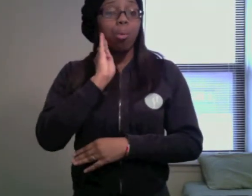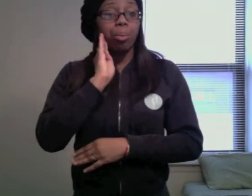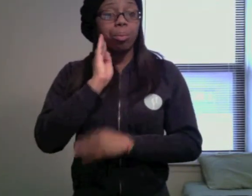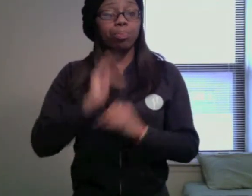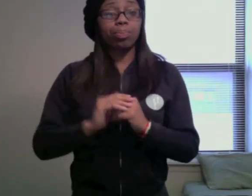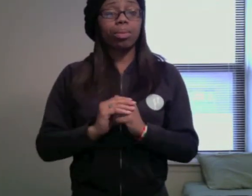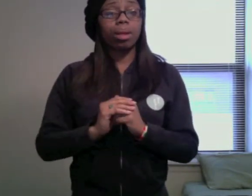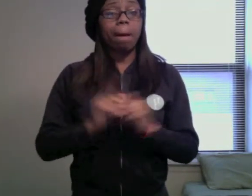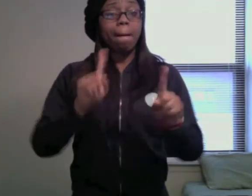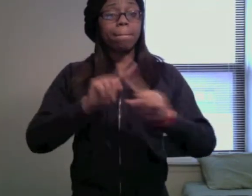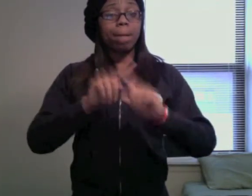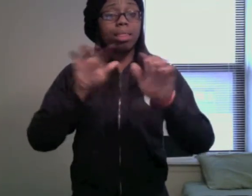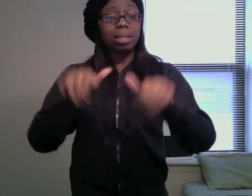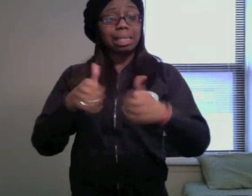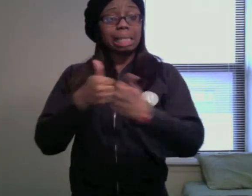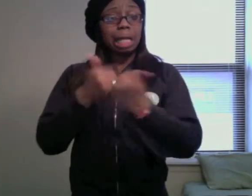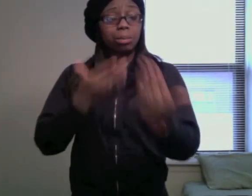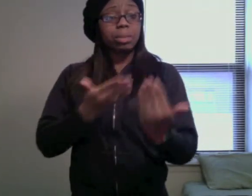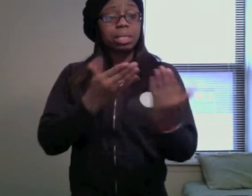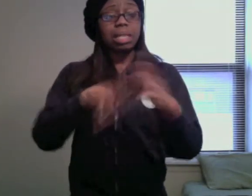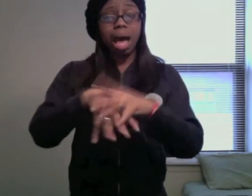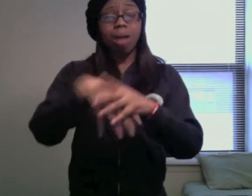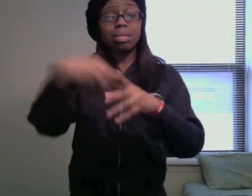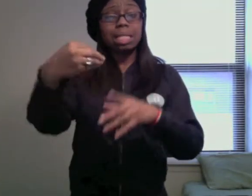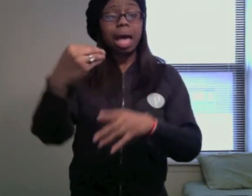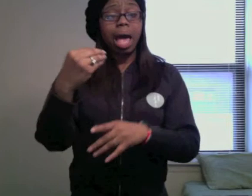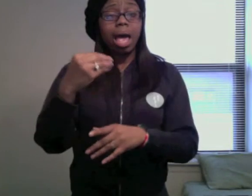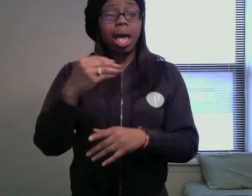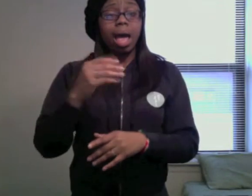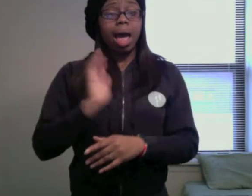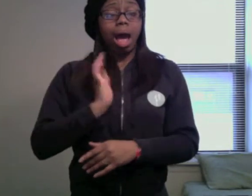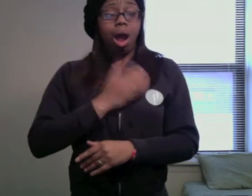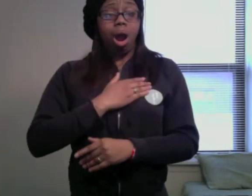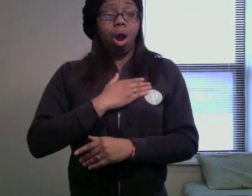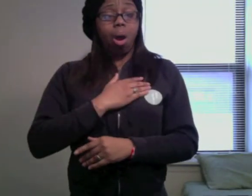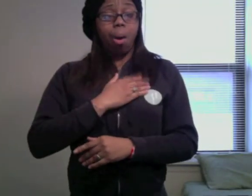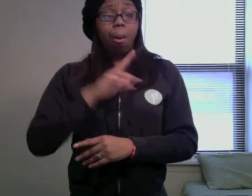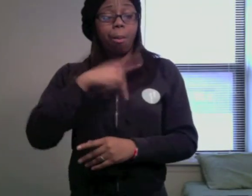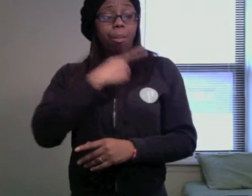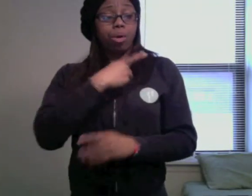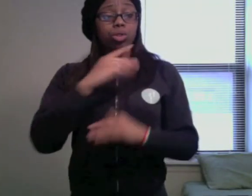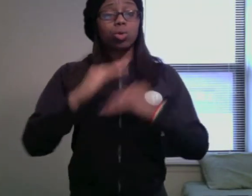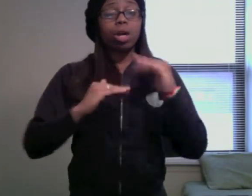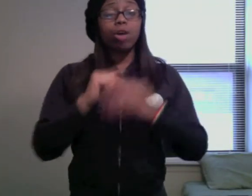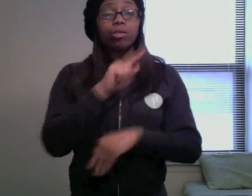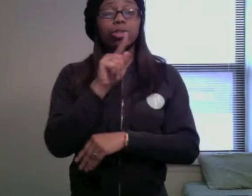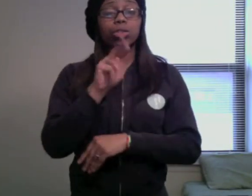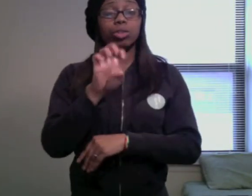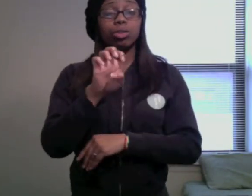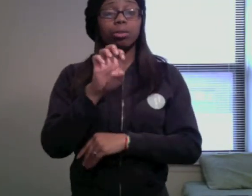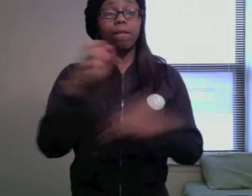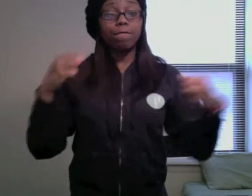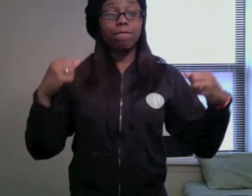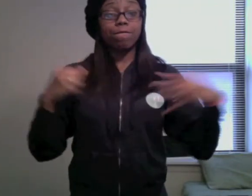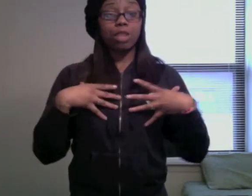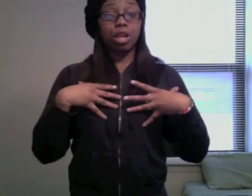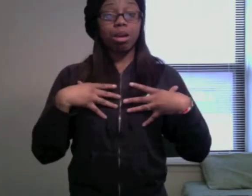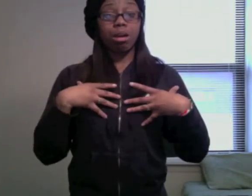is presented that is outside our personal comfort zone, fear appears. Sometimes our fear